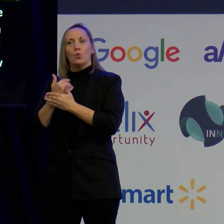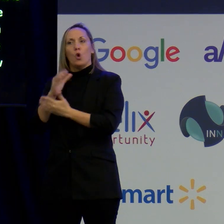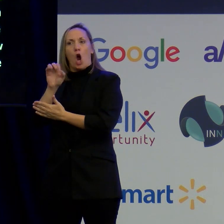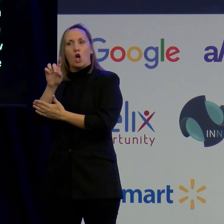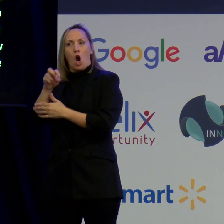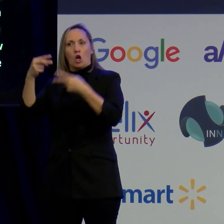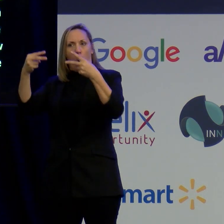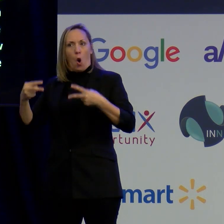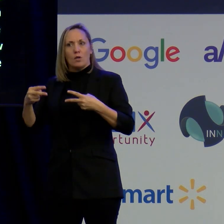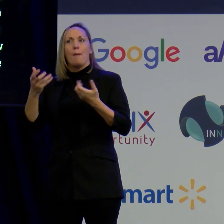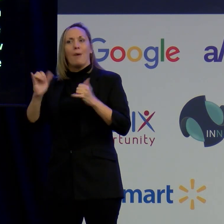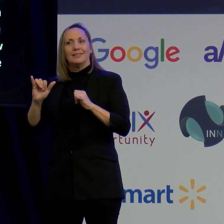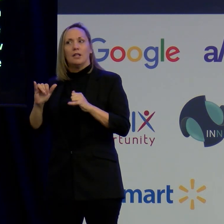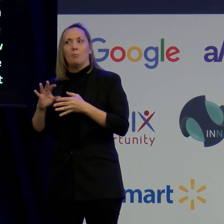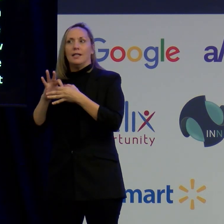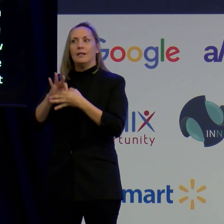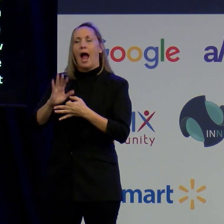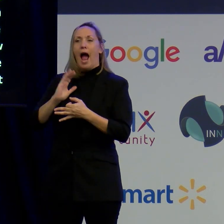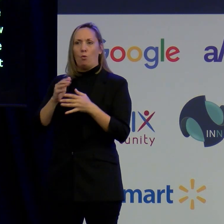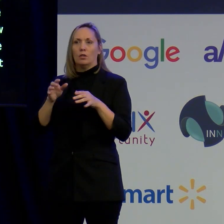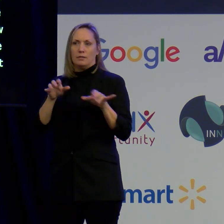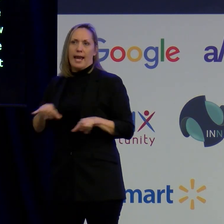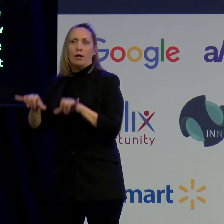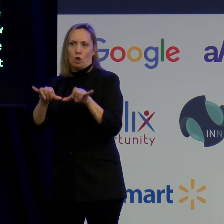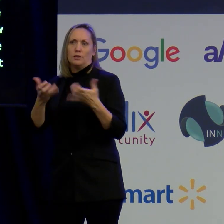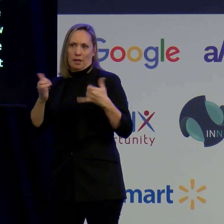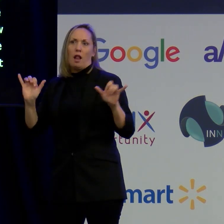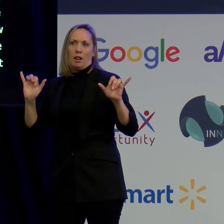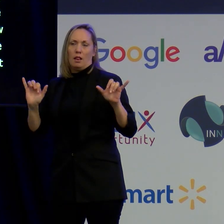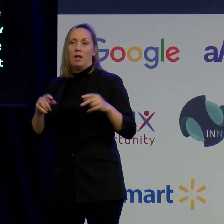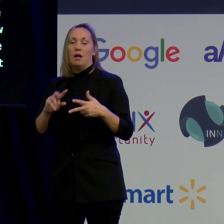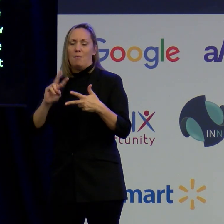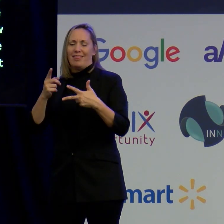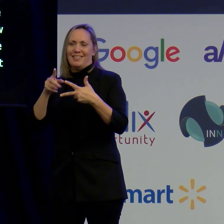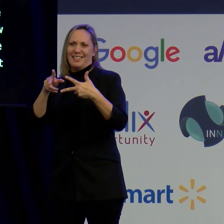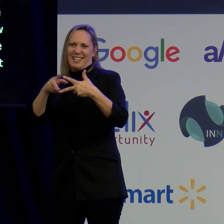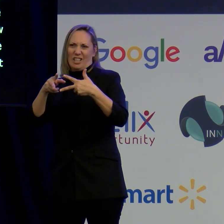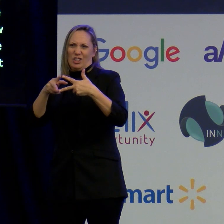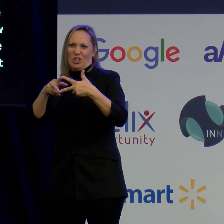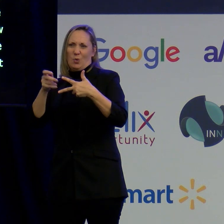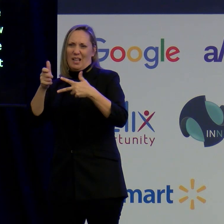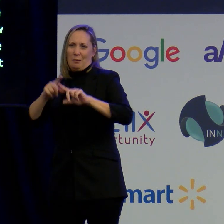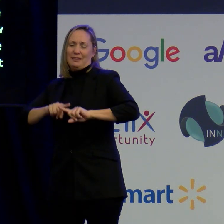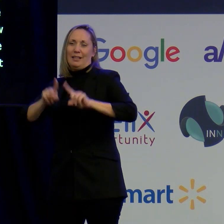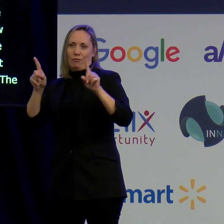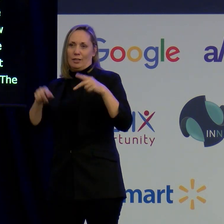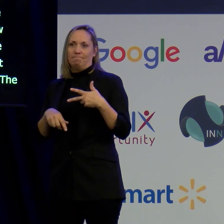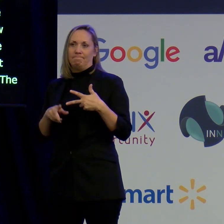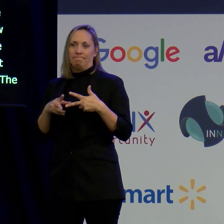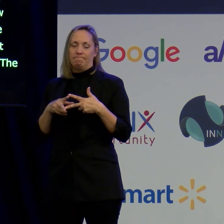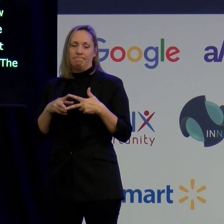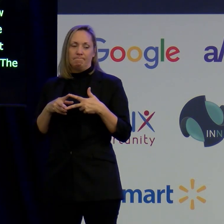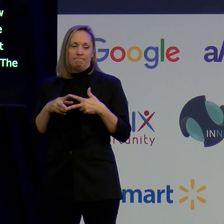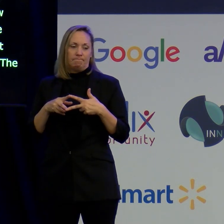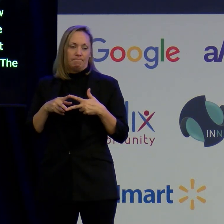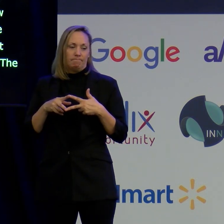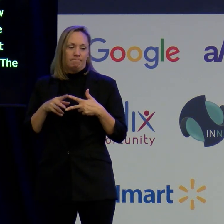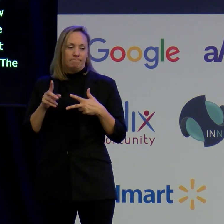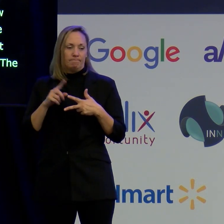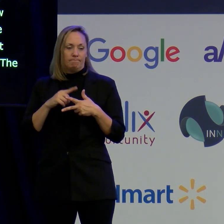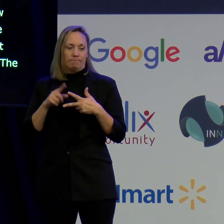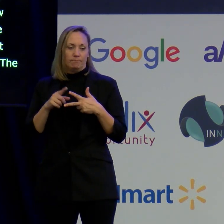must still deliver on our standards. But the second 2 were slightly different. The second one is